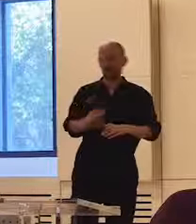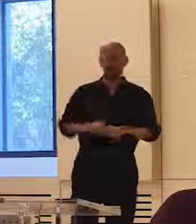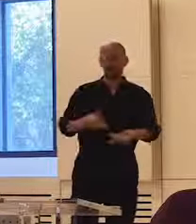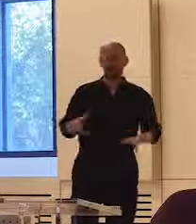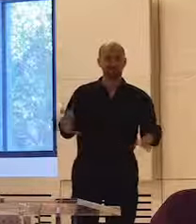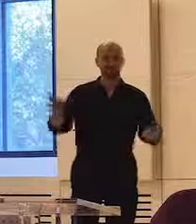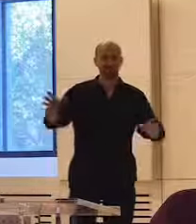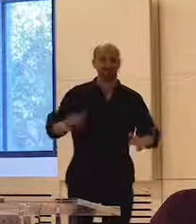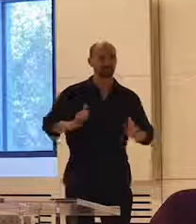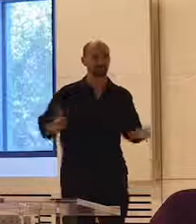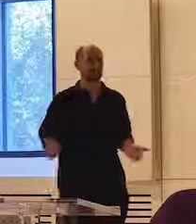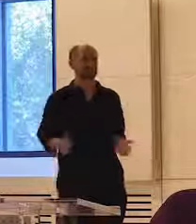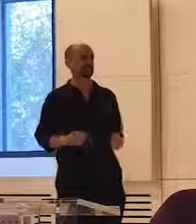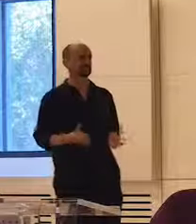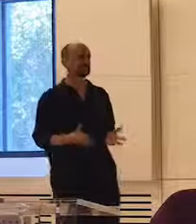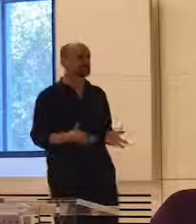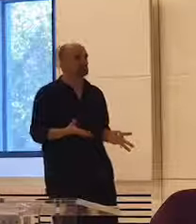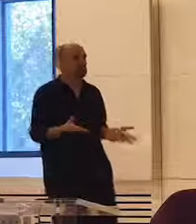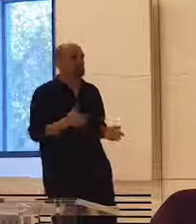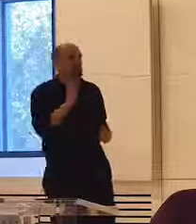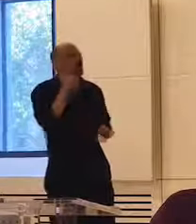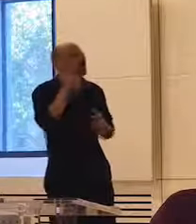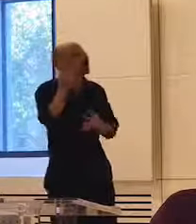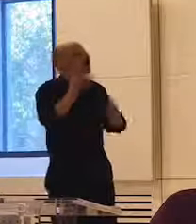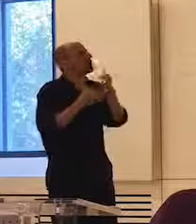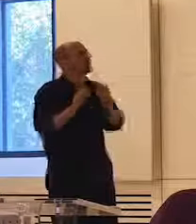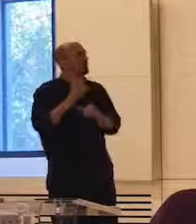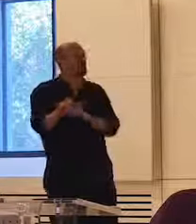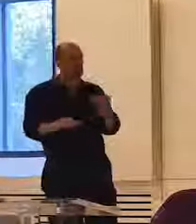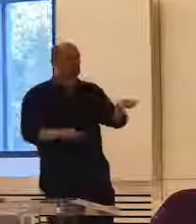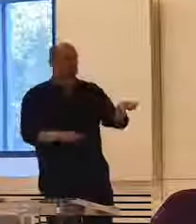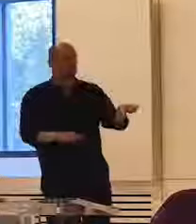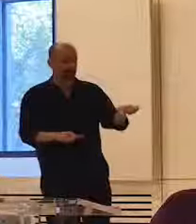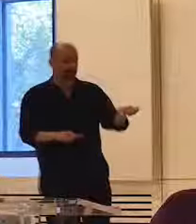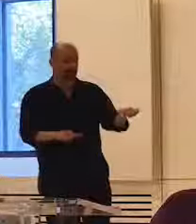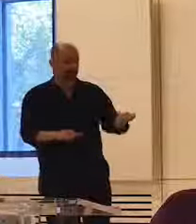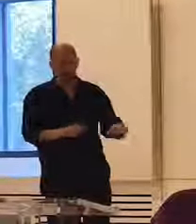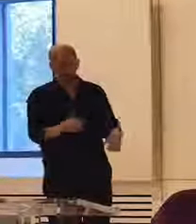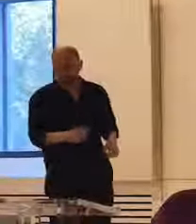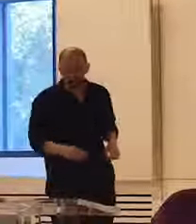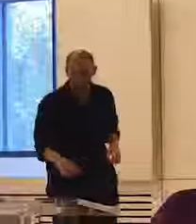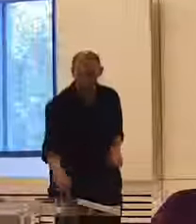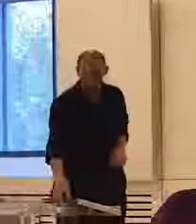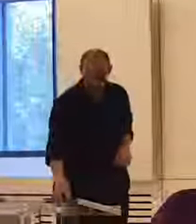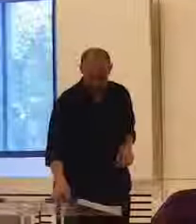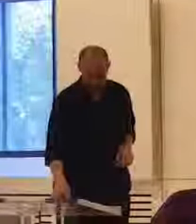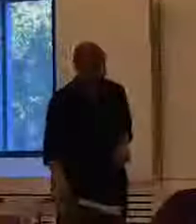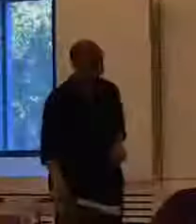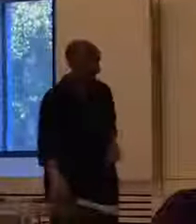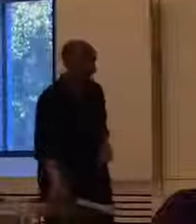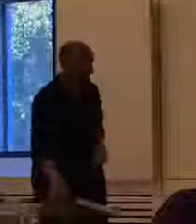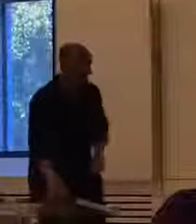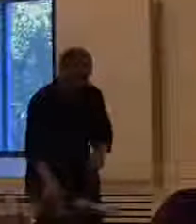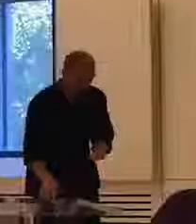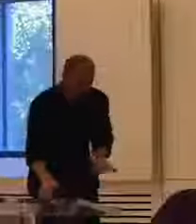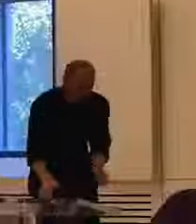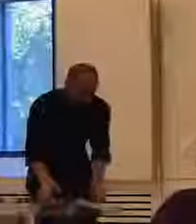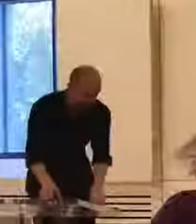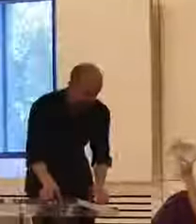I'm sorry if I've kind of given you lots of information really fast, but and people can ask me questions again. Thank you, that